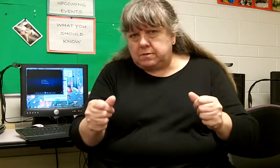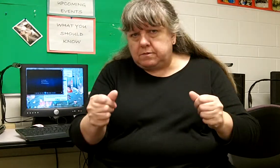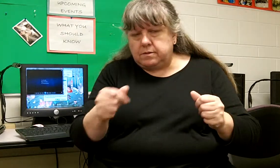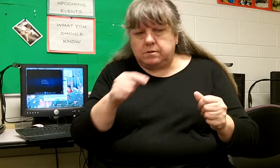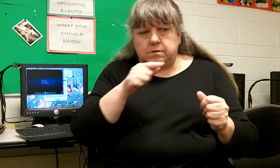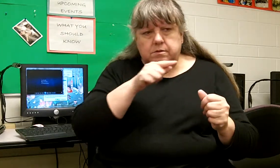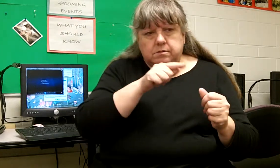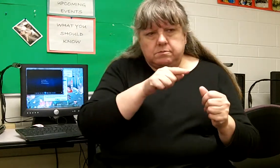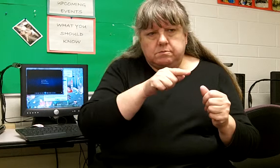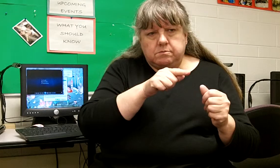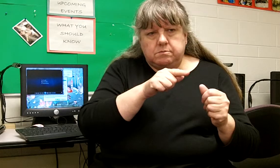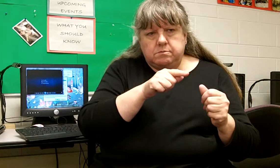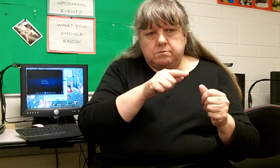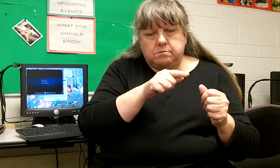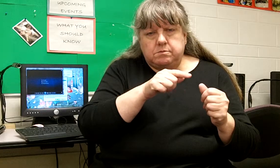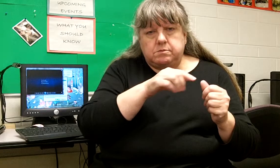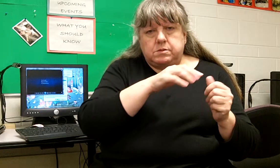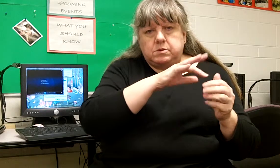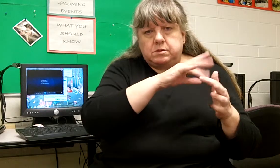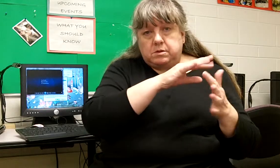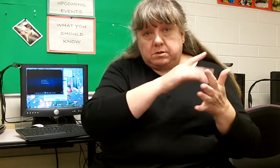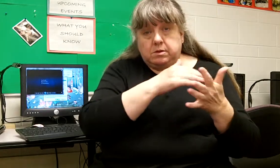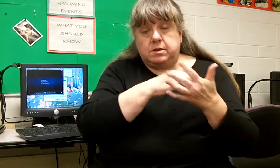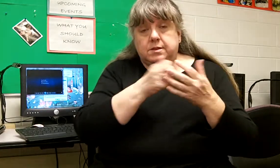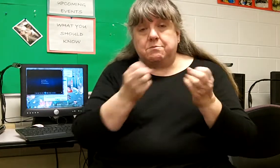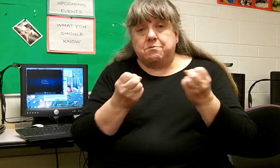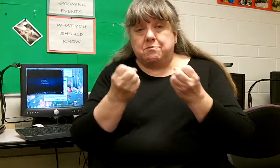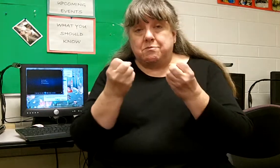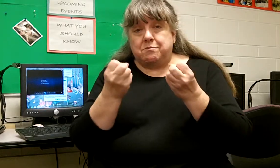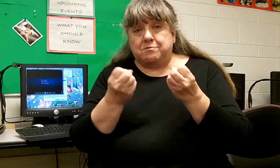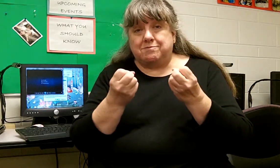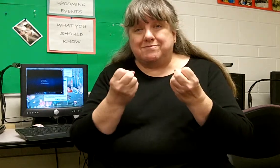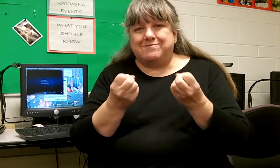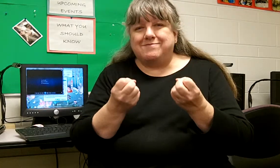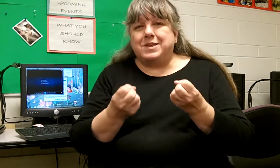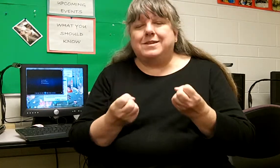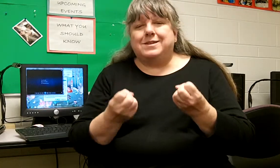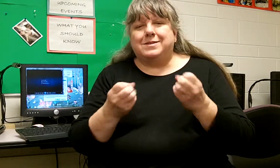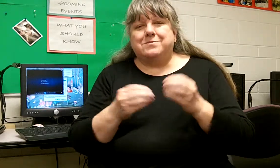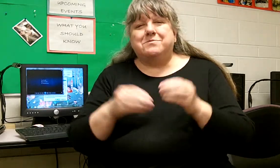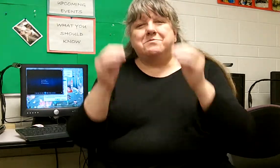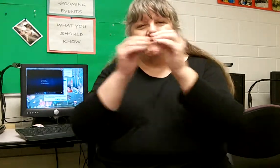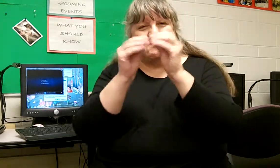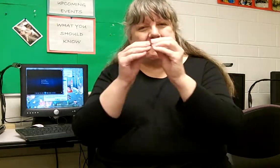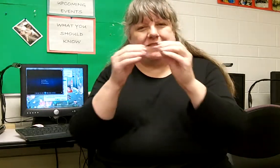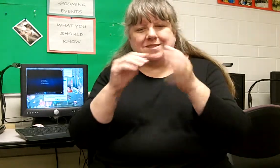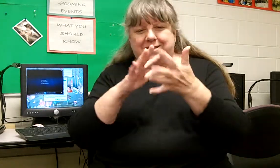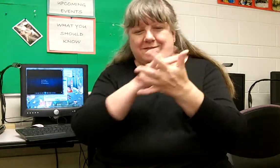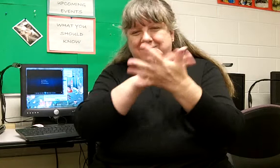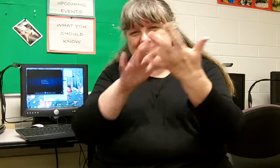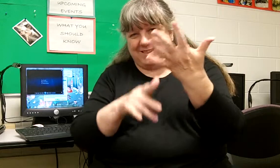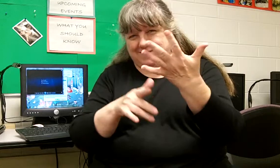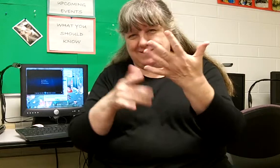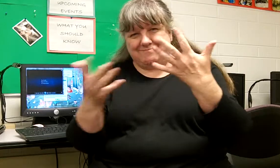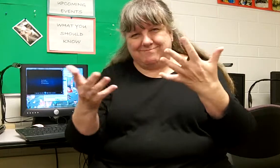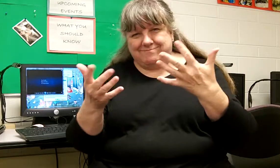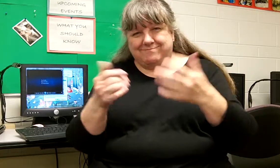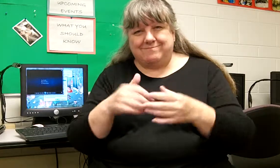do it on your fingers. So let's get started with this problem. My phone. But I'm going to ignore the phone because you're more